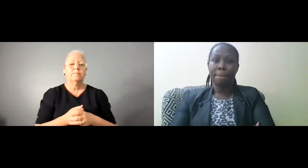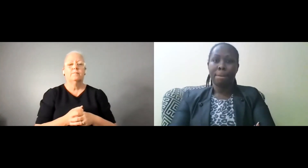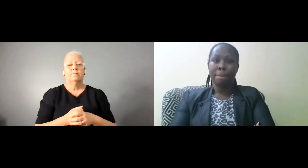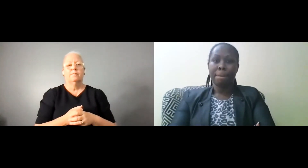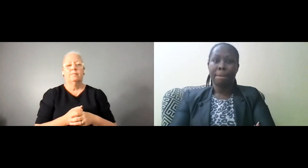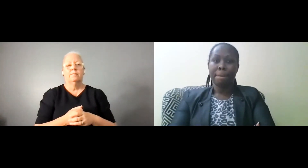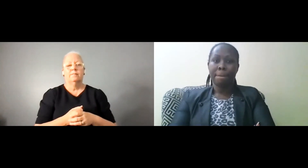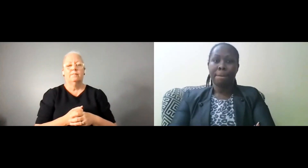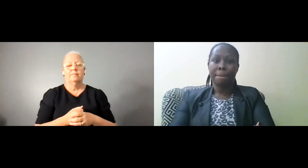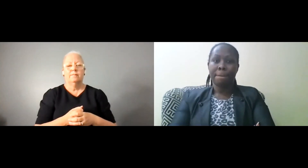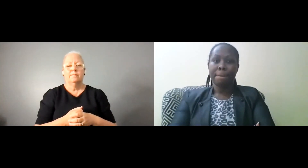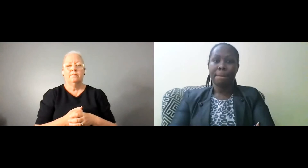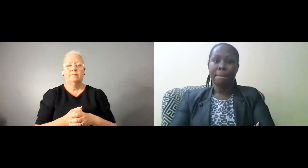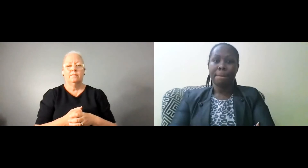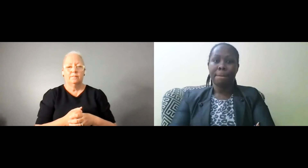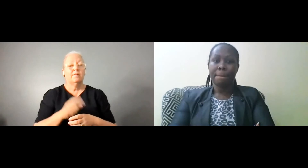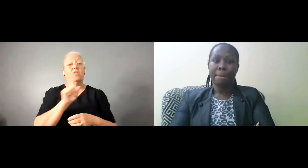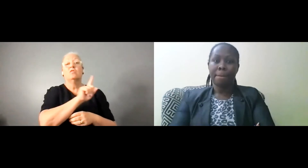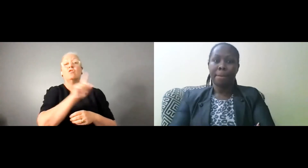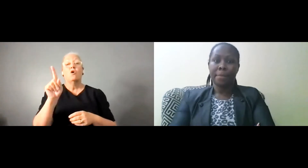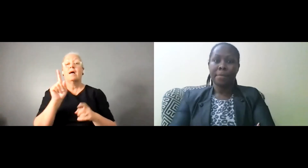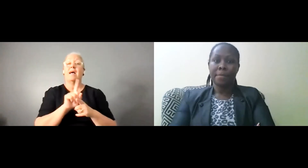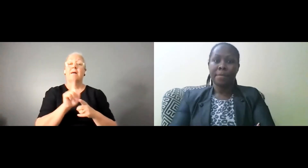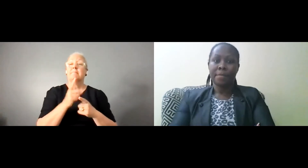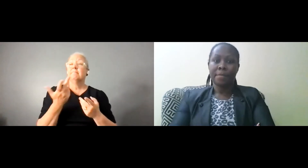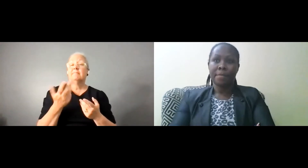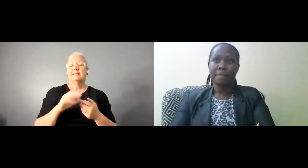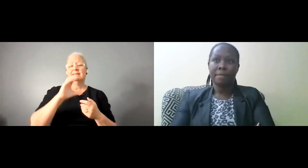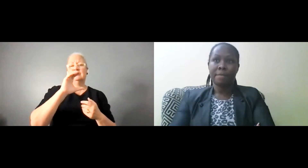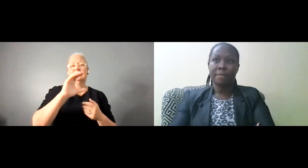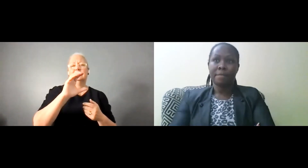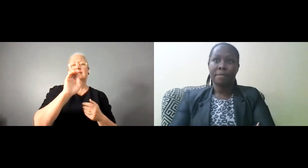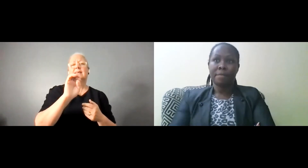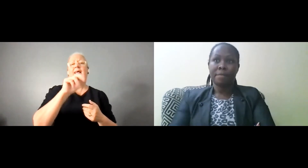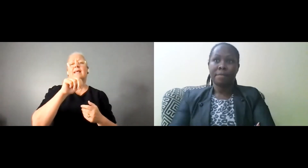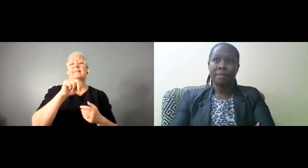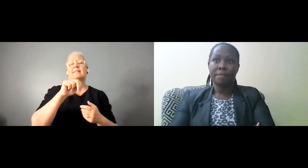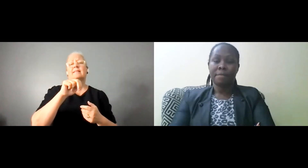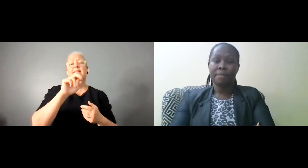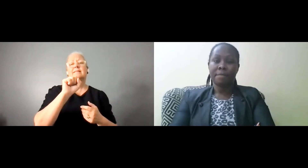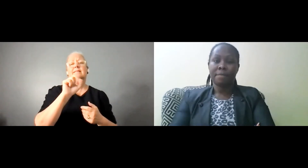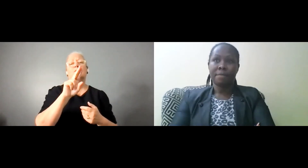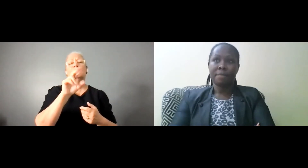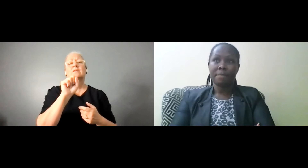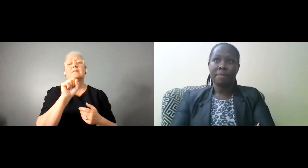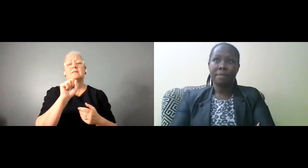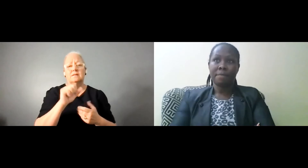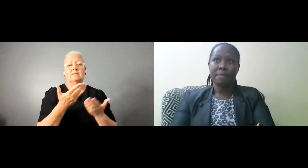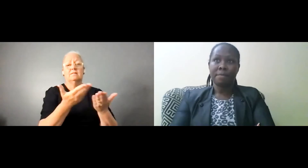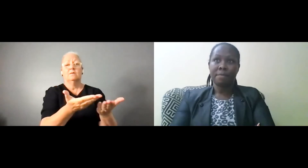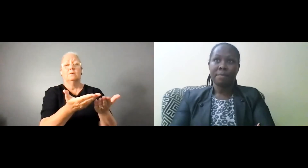and also they have barriers, either social, environmental, and institutional.